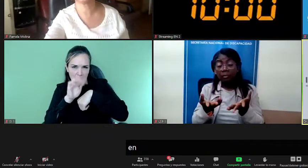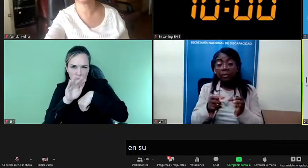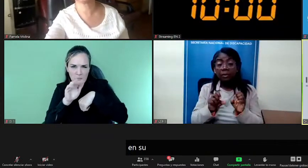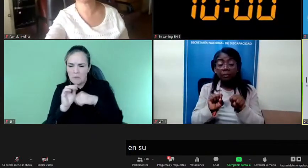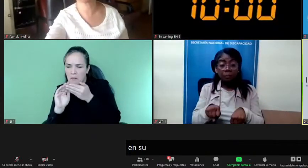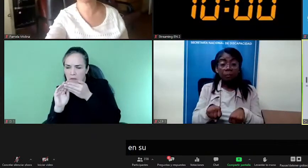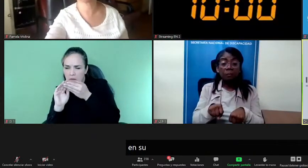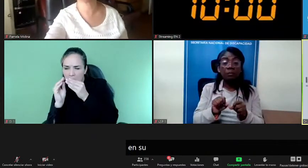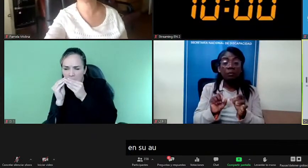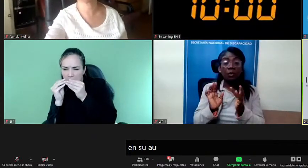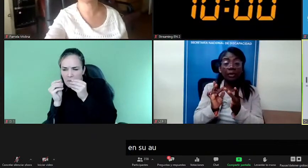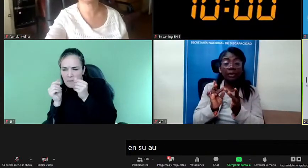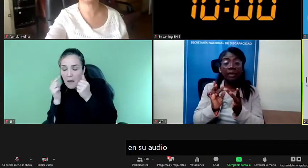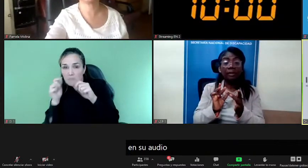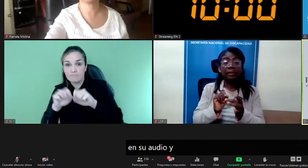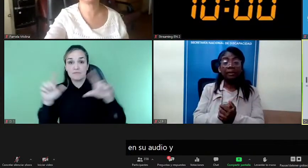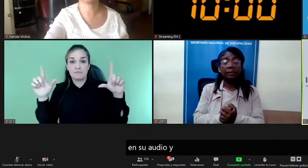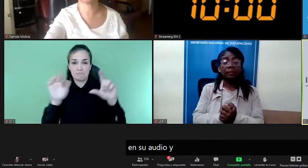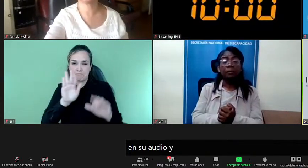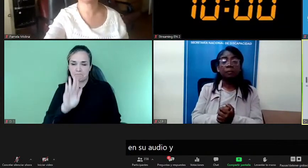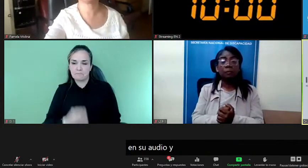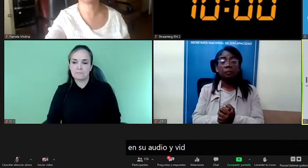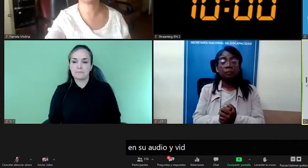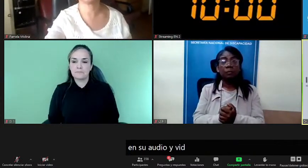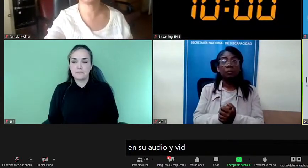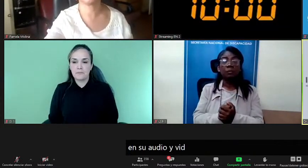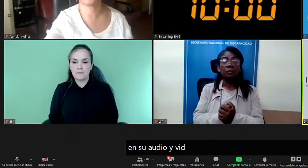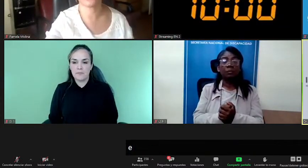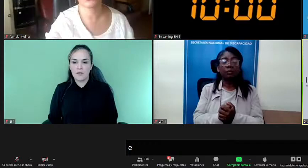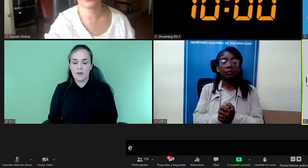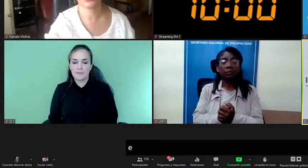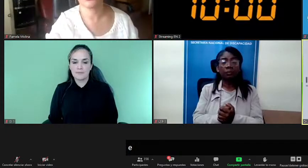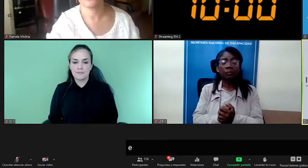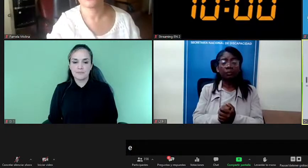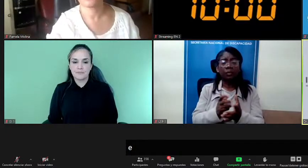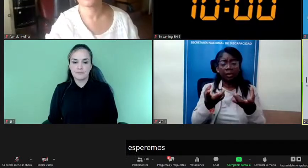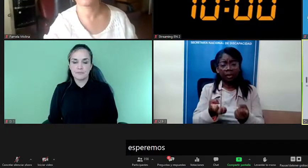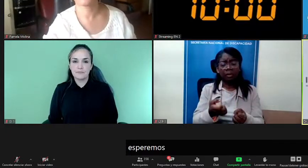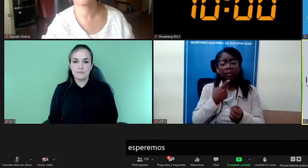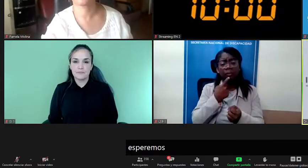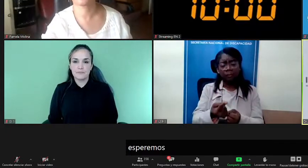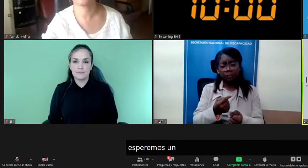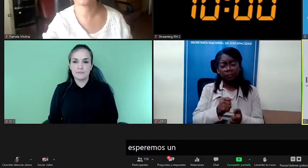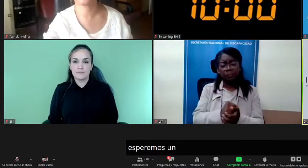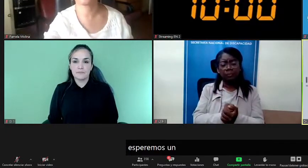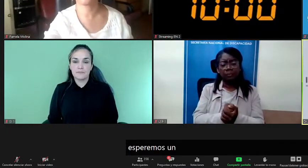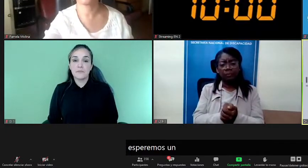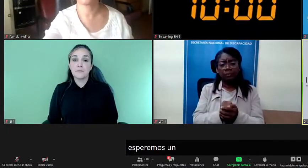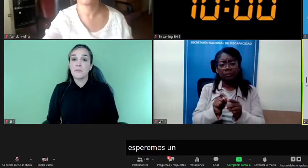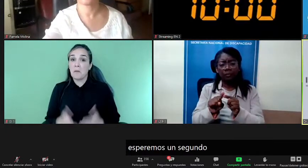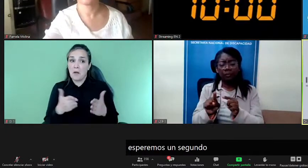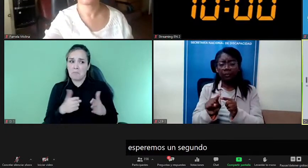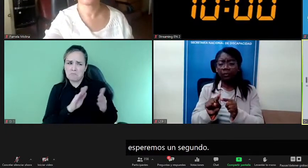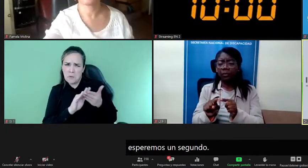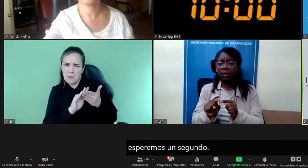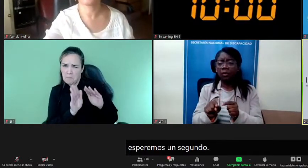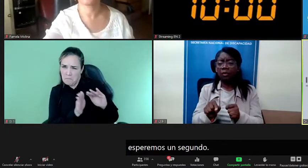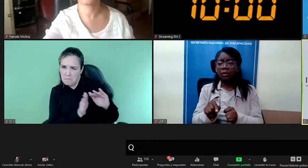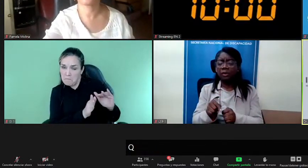so let's wait for a moment so that fernando can get in again i would like to highlight